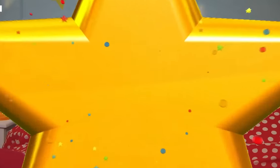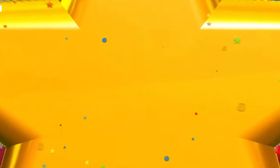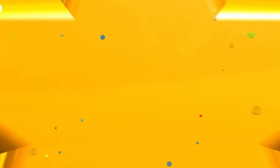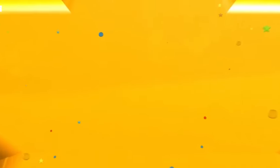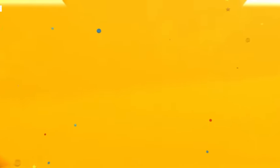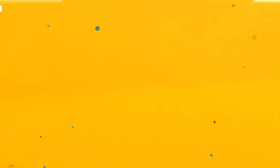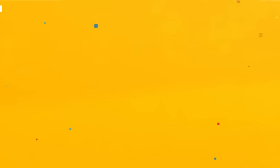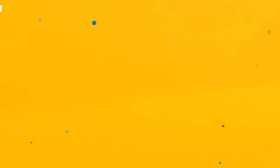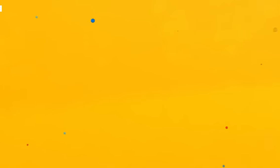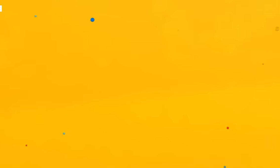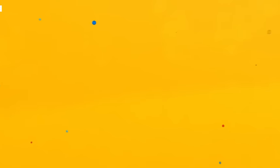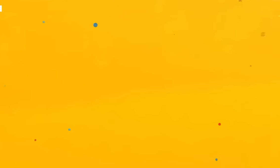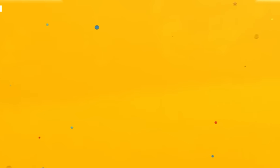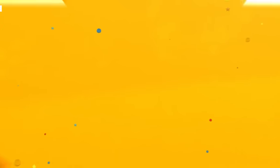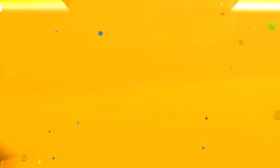you, too.